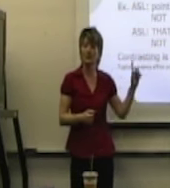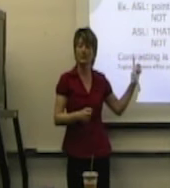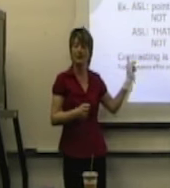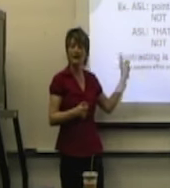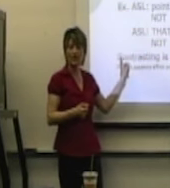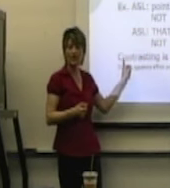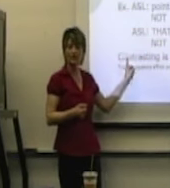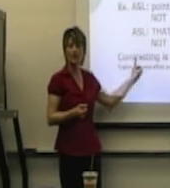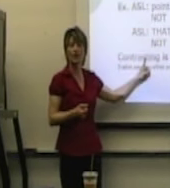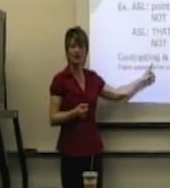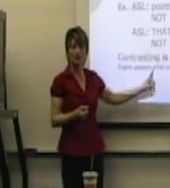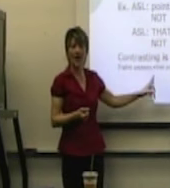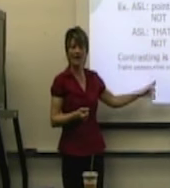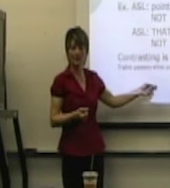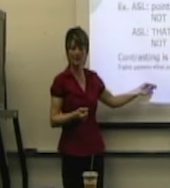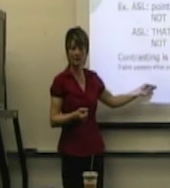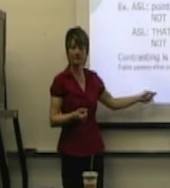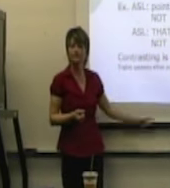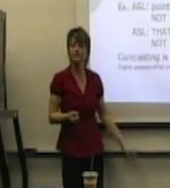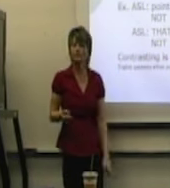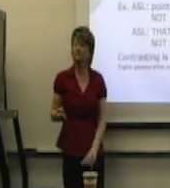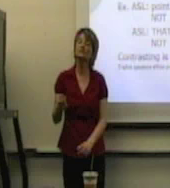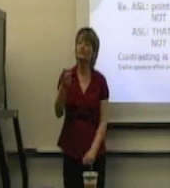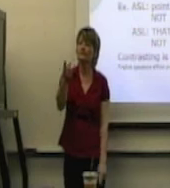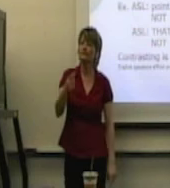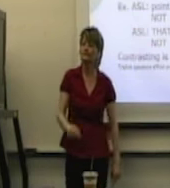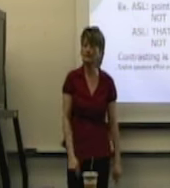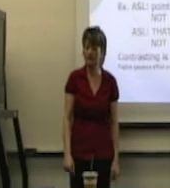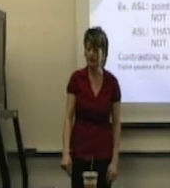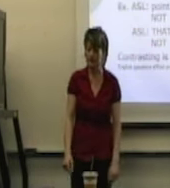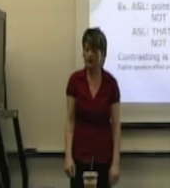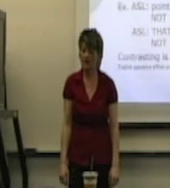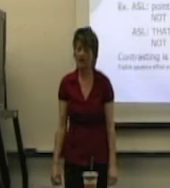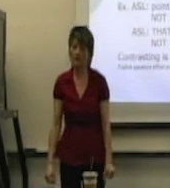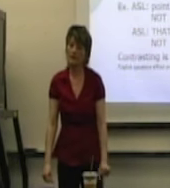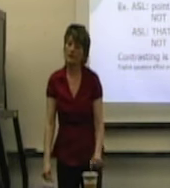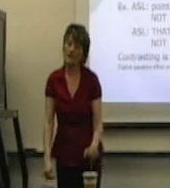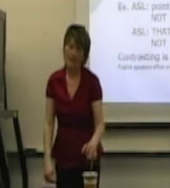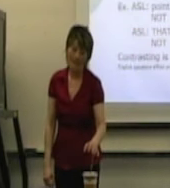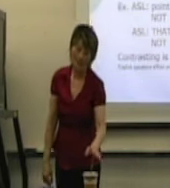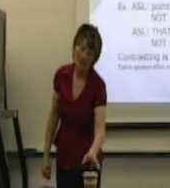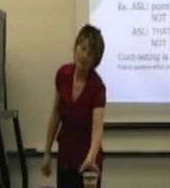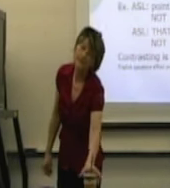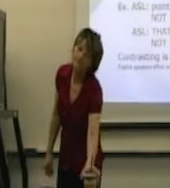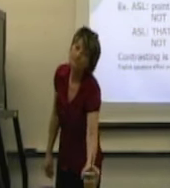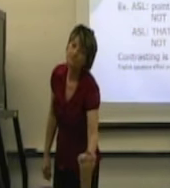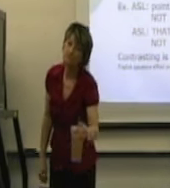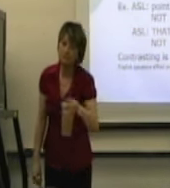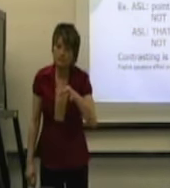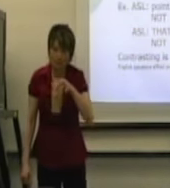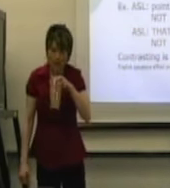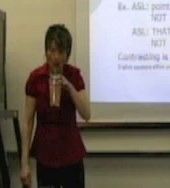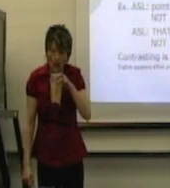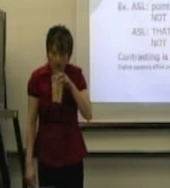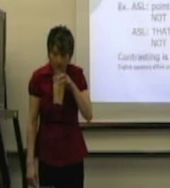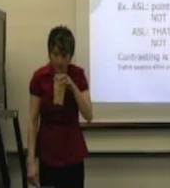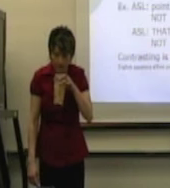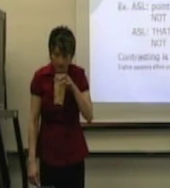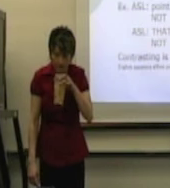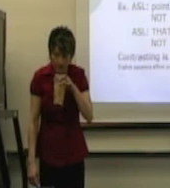use is to contrast. Do you find that you use it a lot when it's on like a level,